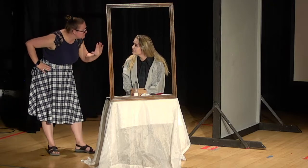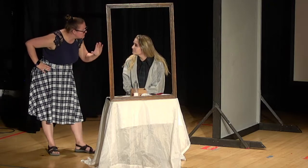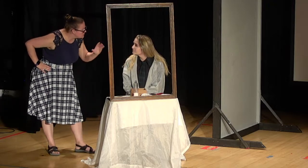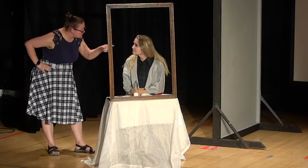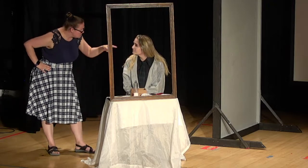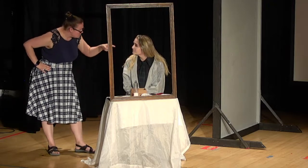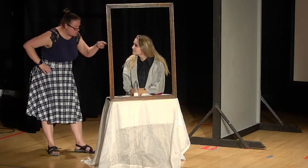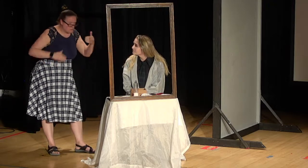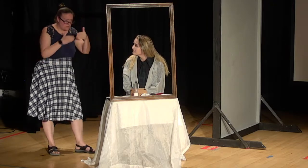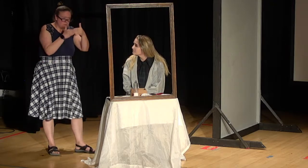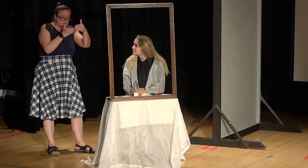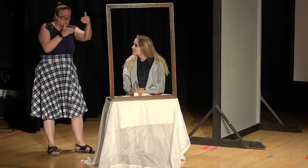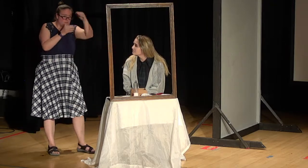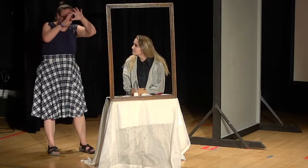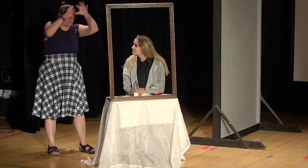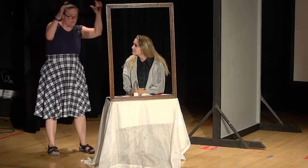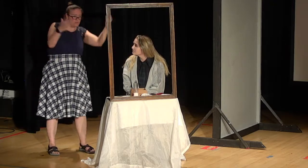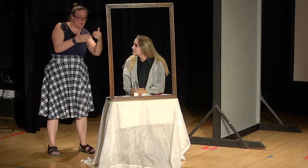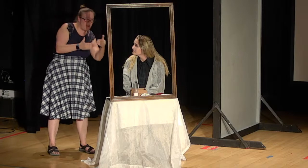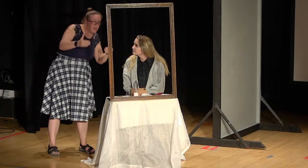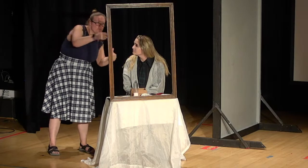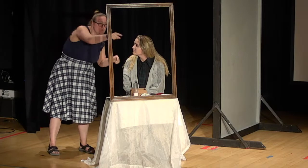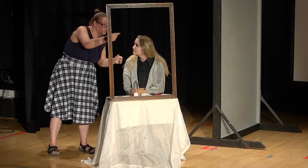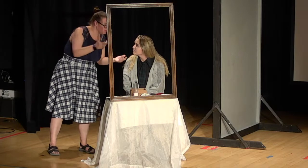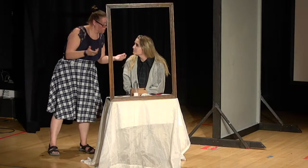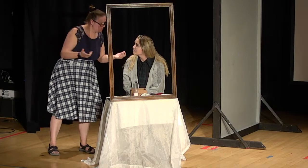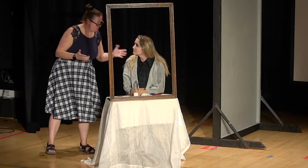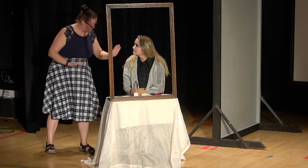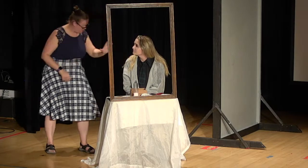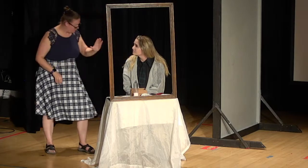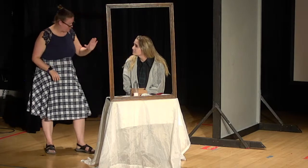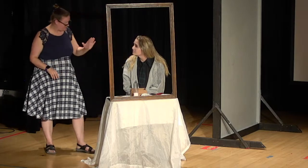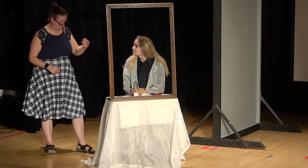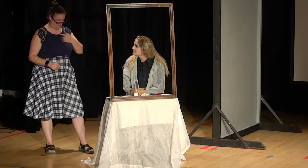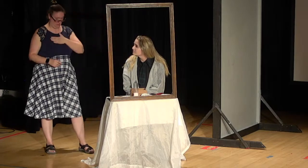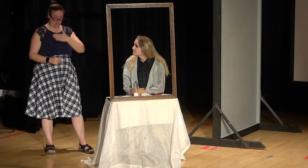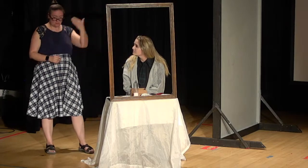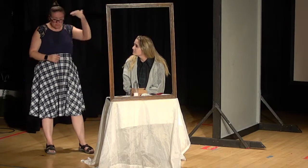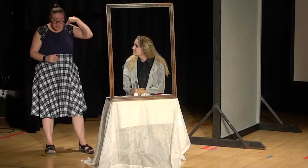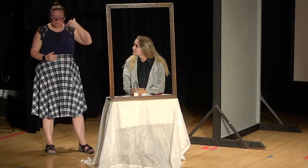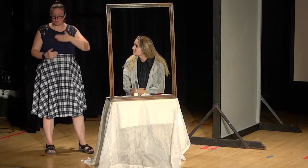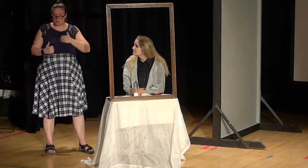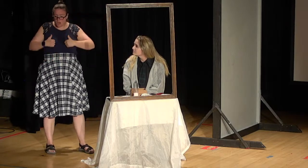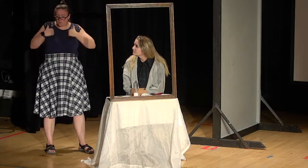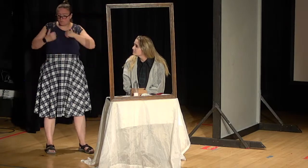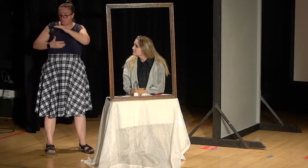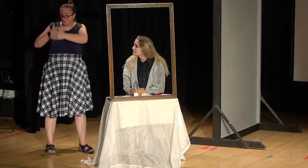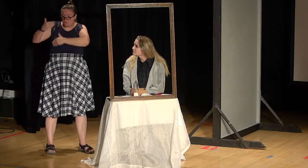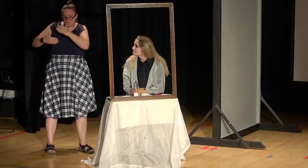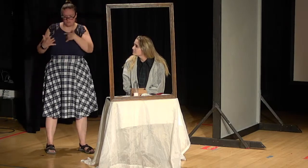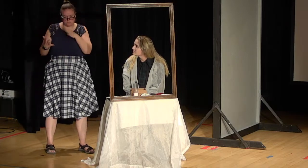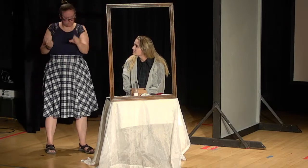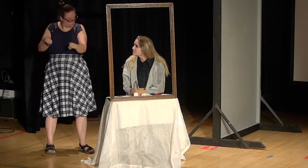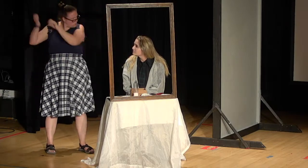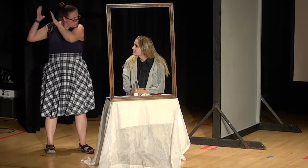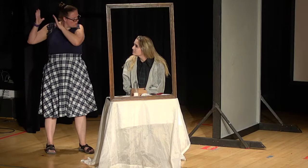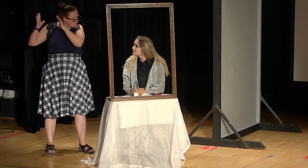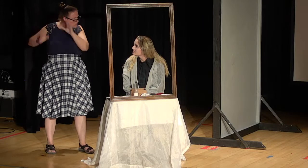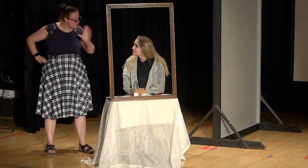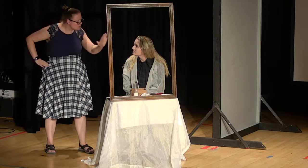Look at me. My past choices doesn't matter. You have the world in front of you. Don't forget that I have